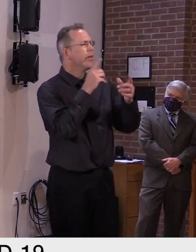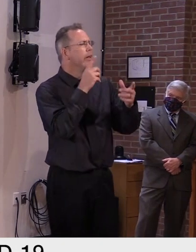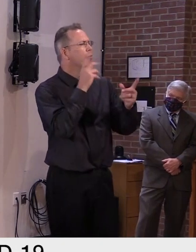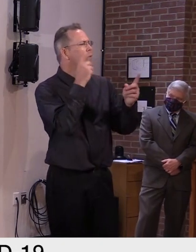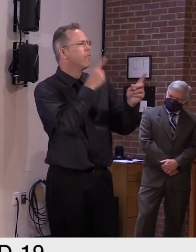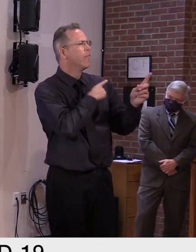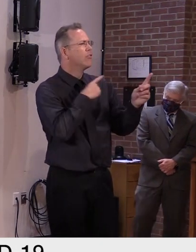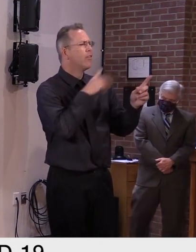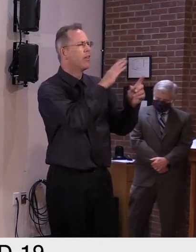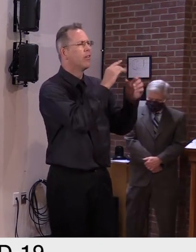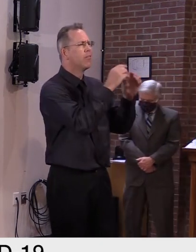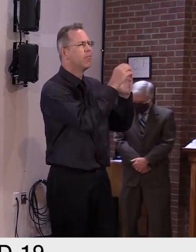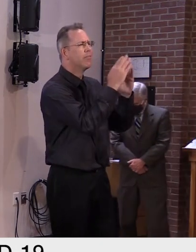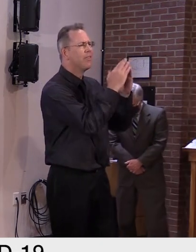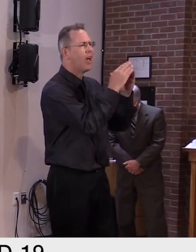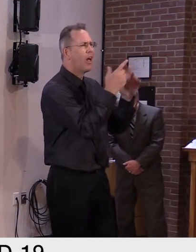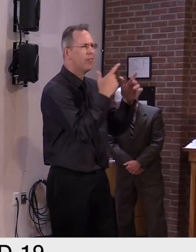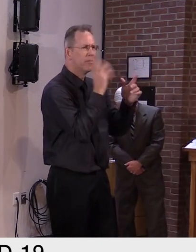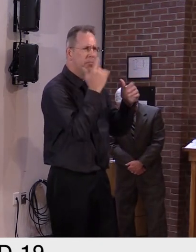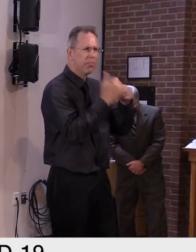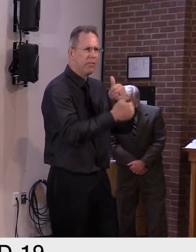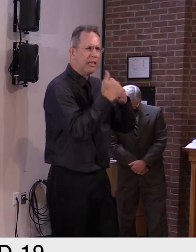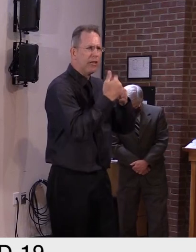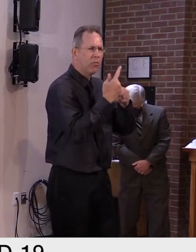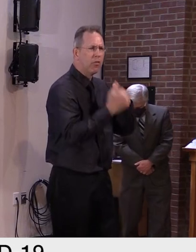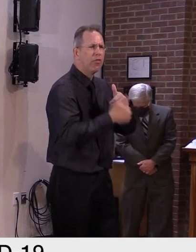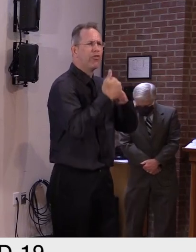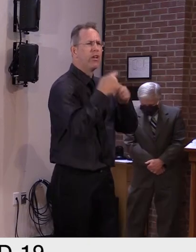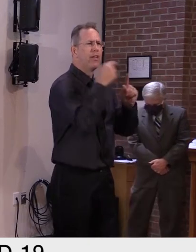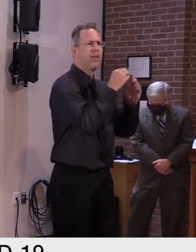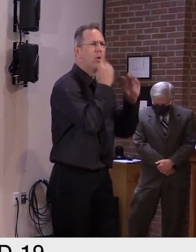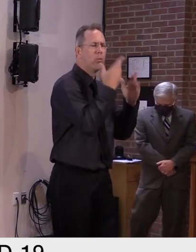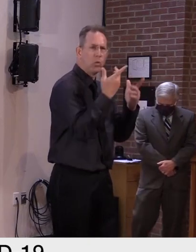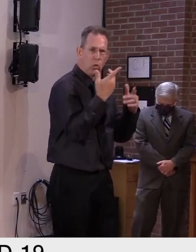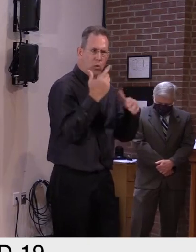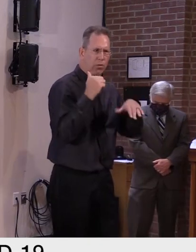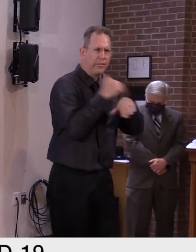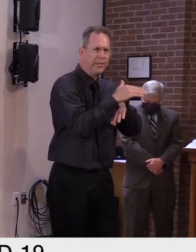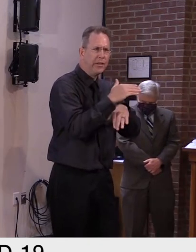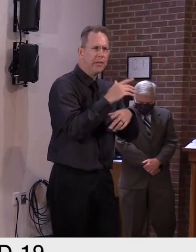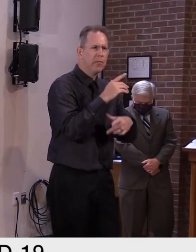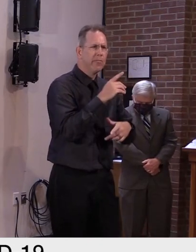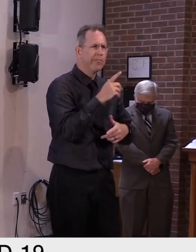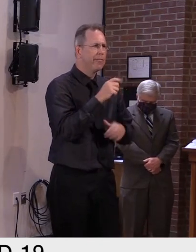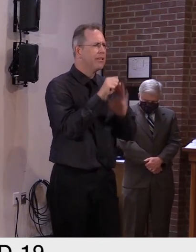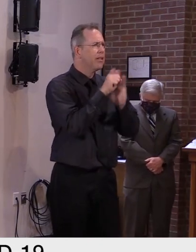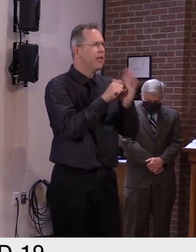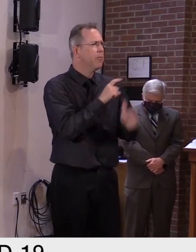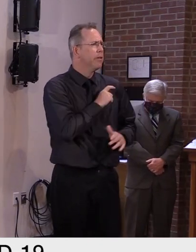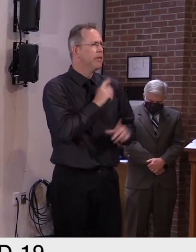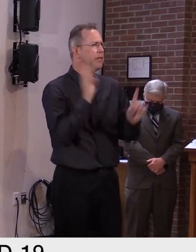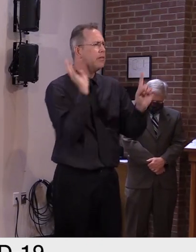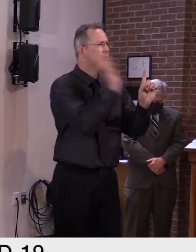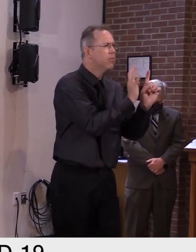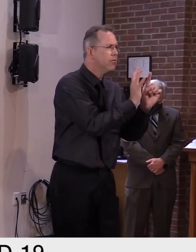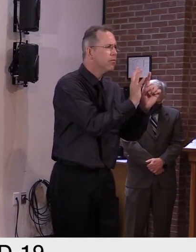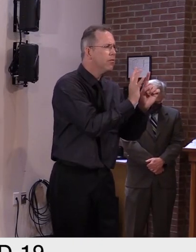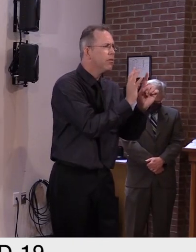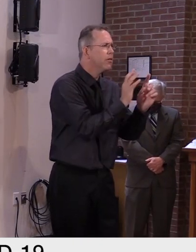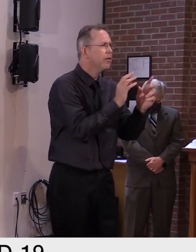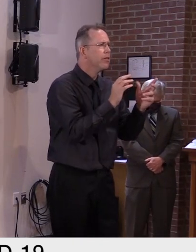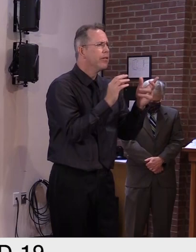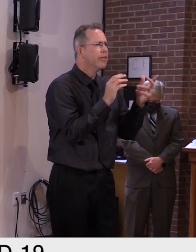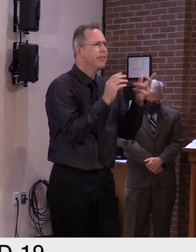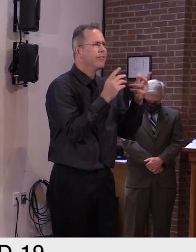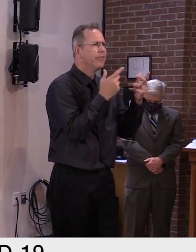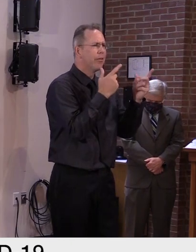our society at this point in time. We're seeing so much division, so much polarization throughout our country, and we have candidates that